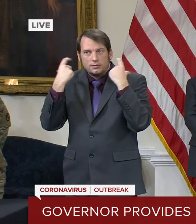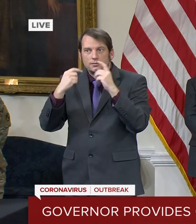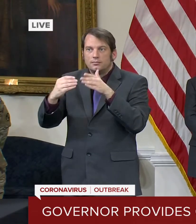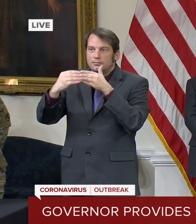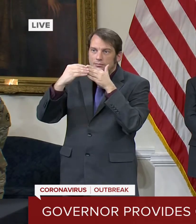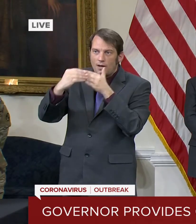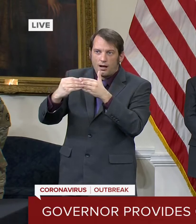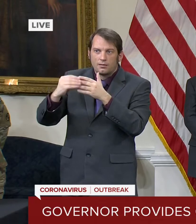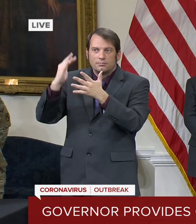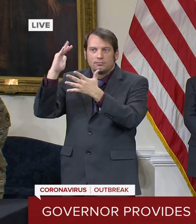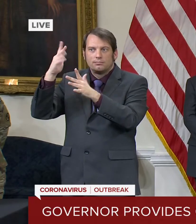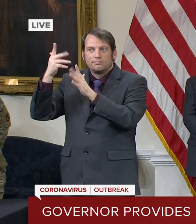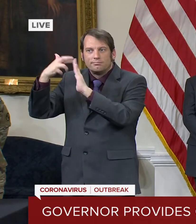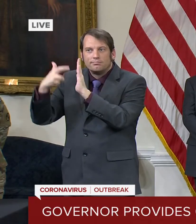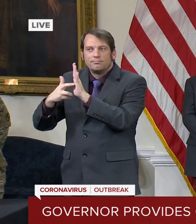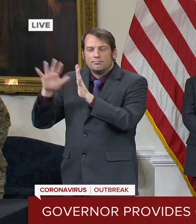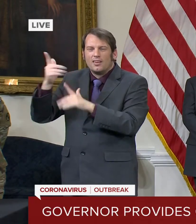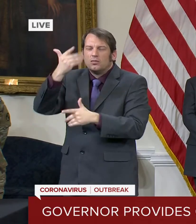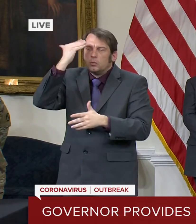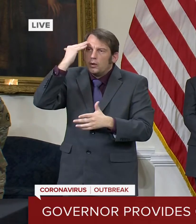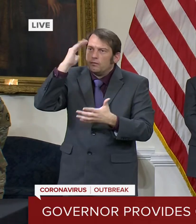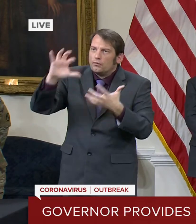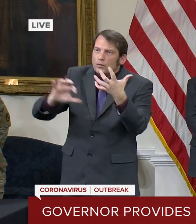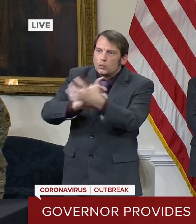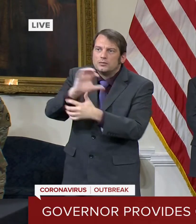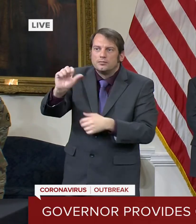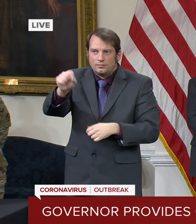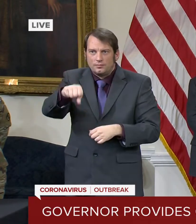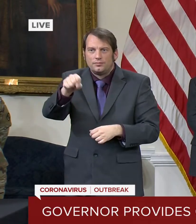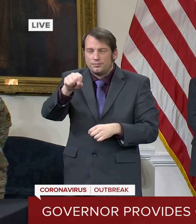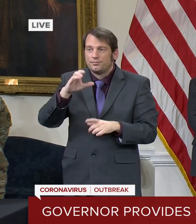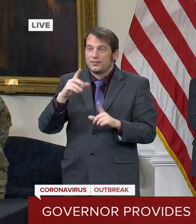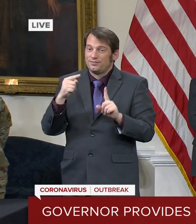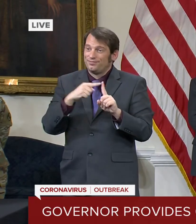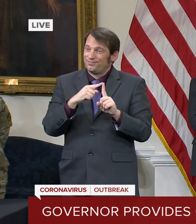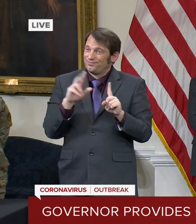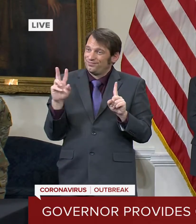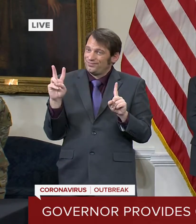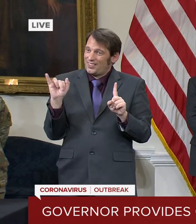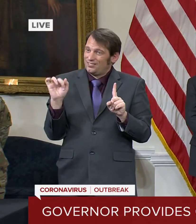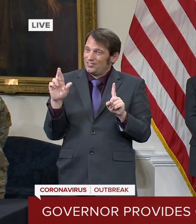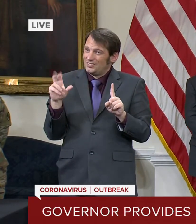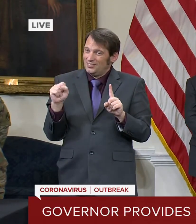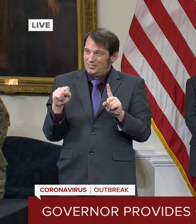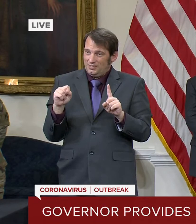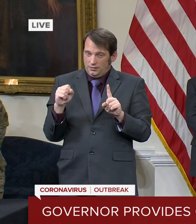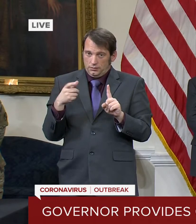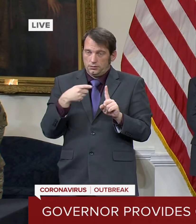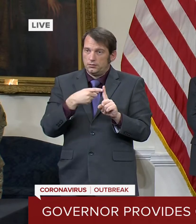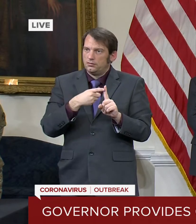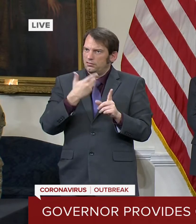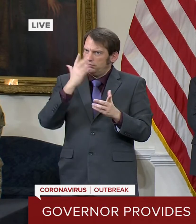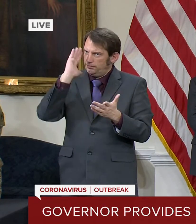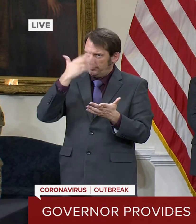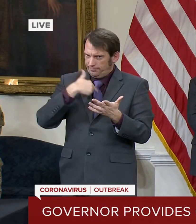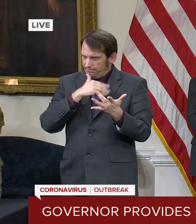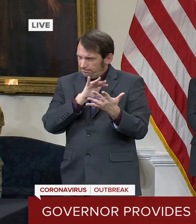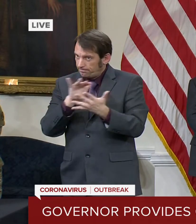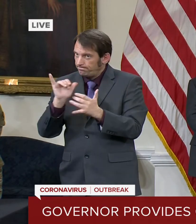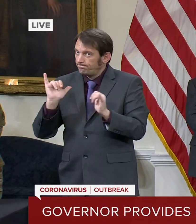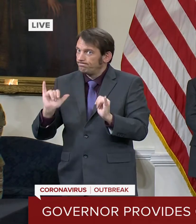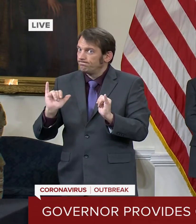is this. The transmission of this virus is decreased when we wear well-fitting masks